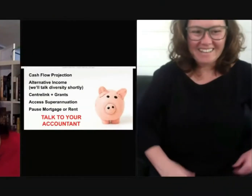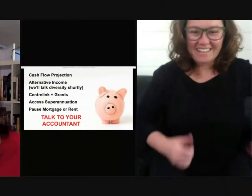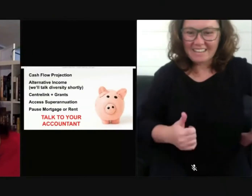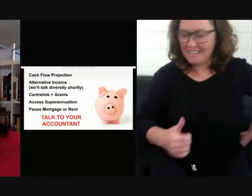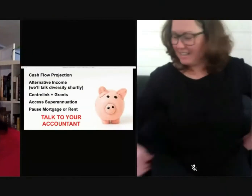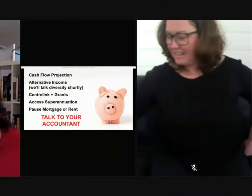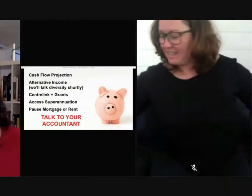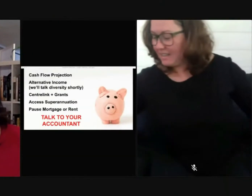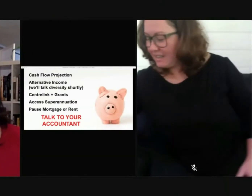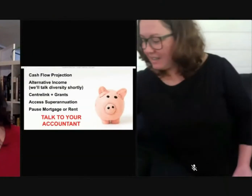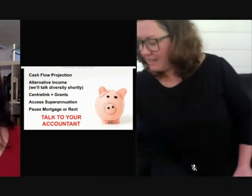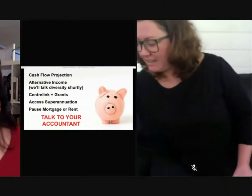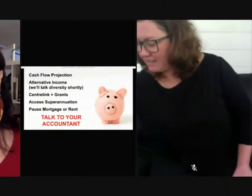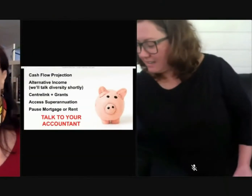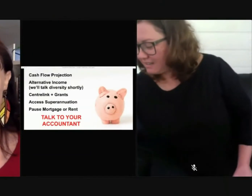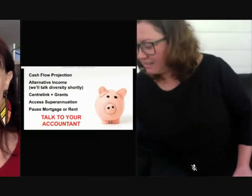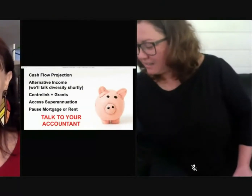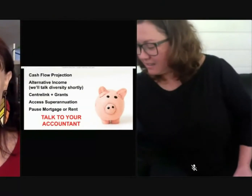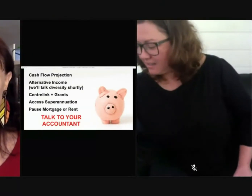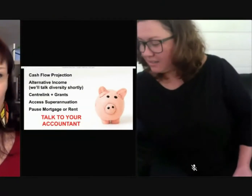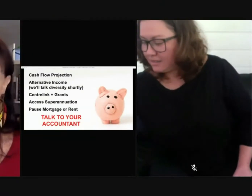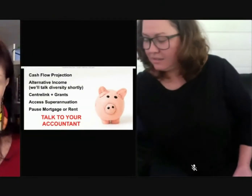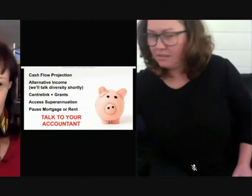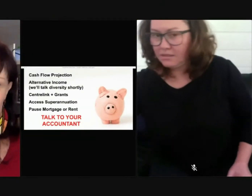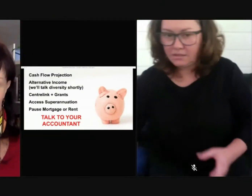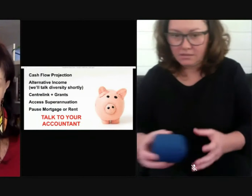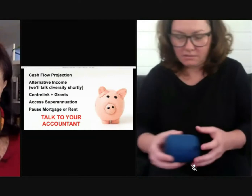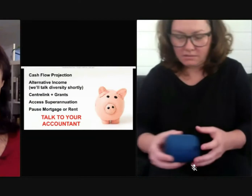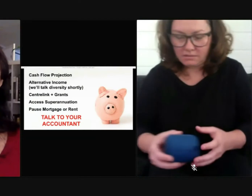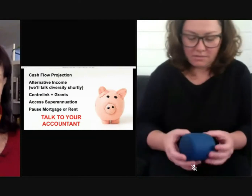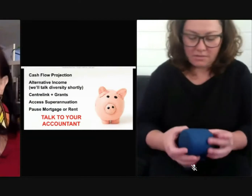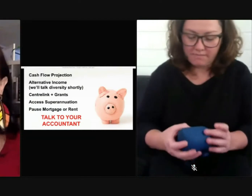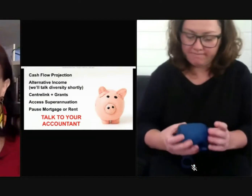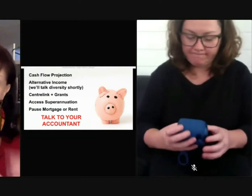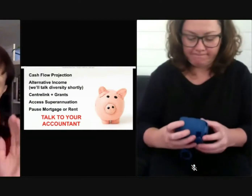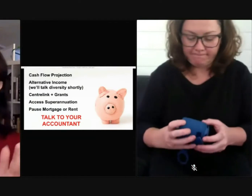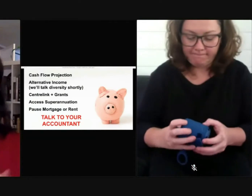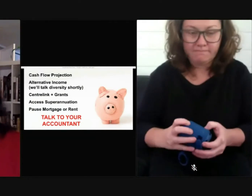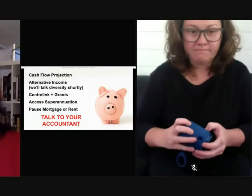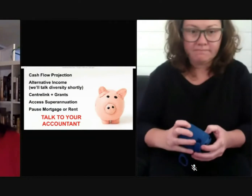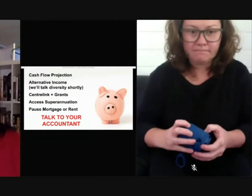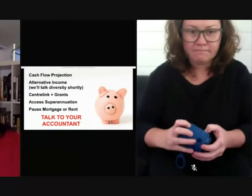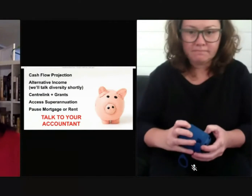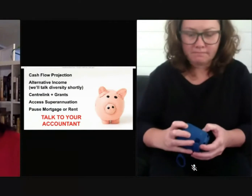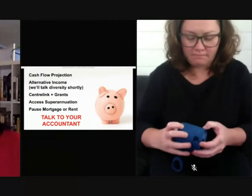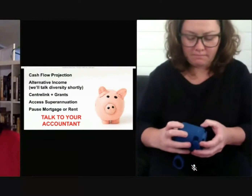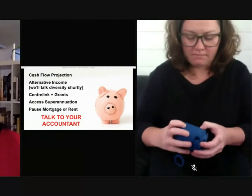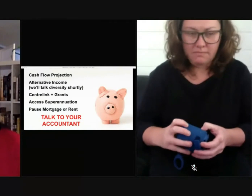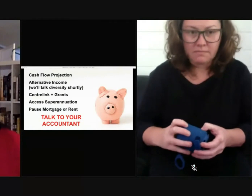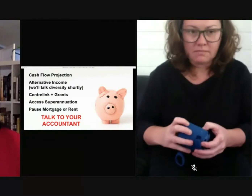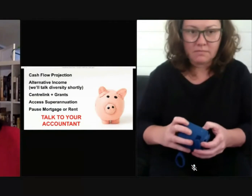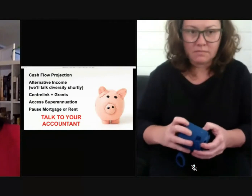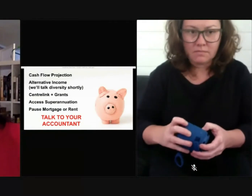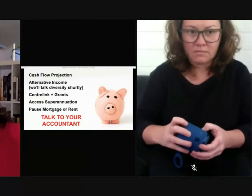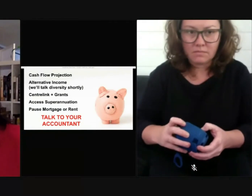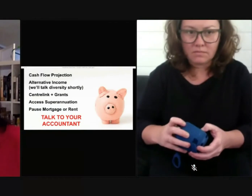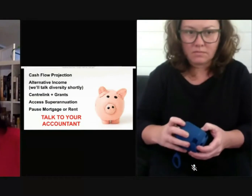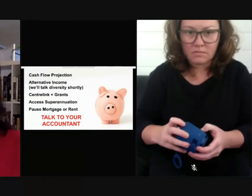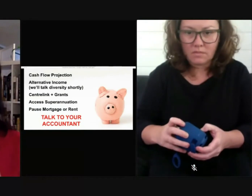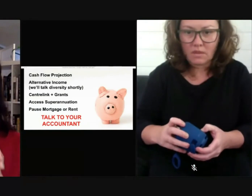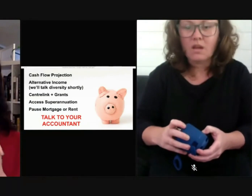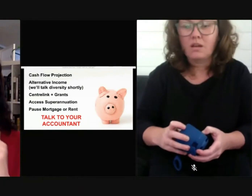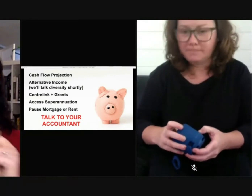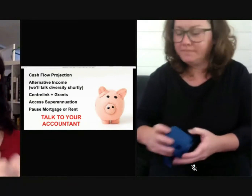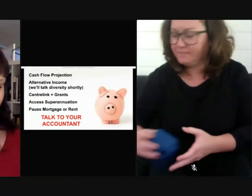All right, there we go. Oh, we did it. Fantastic. I am actually going to take a break in a moment, though.